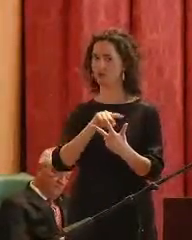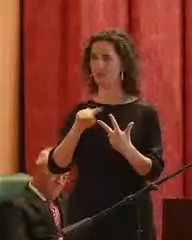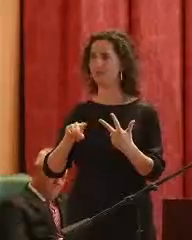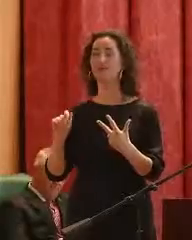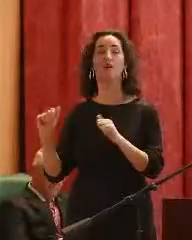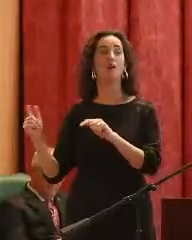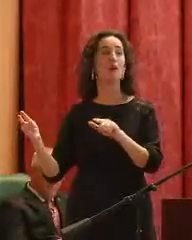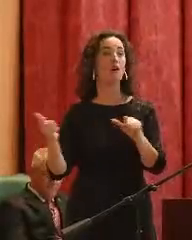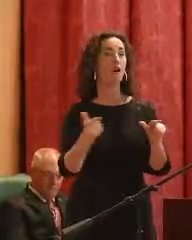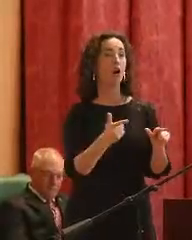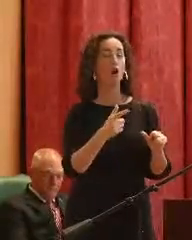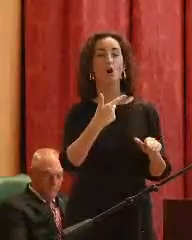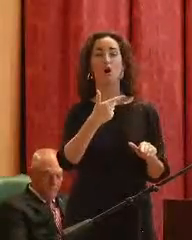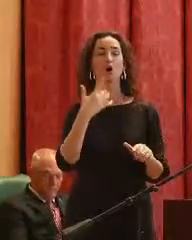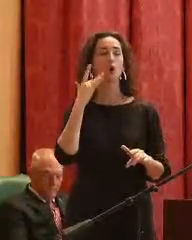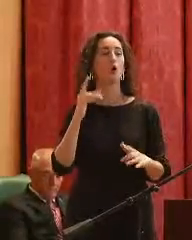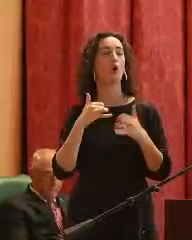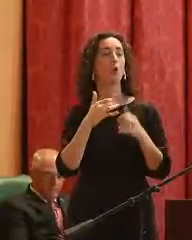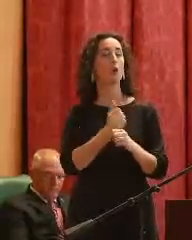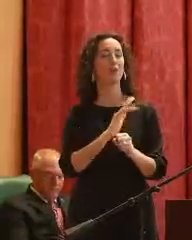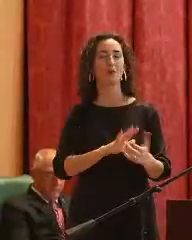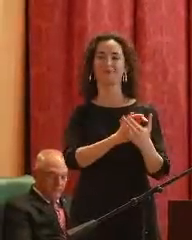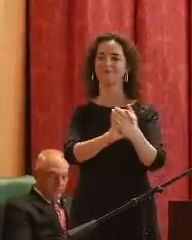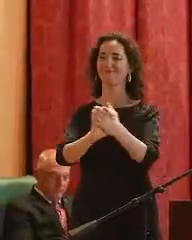Congratulations to all the Gold Award winners.